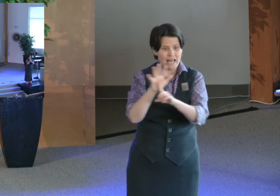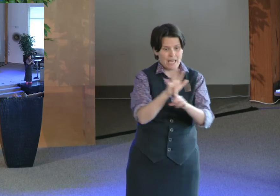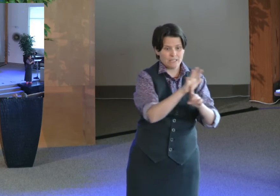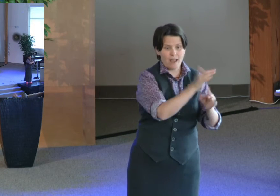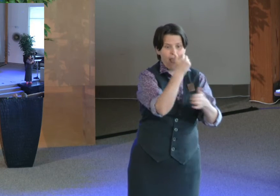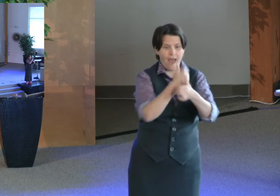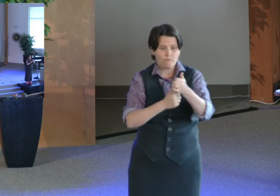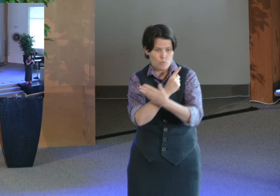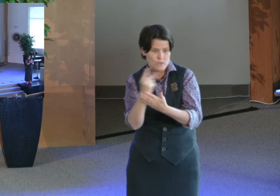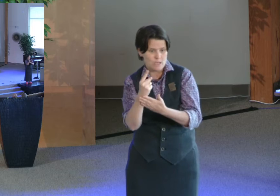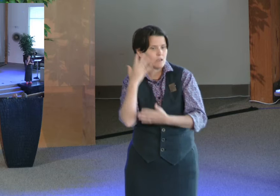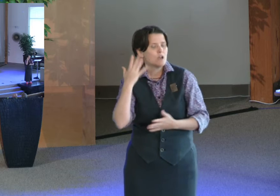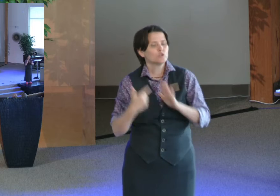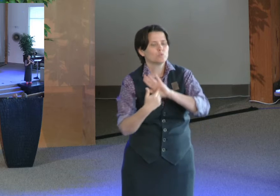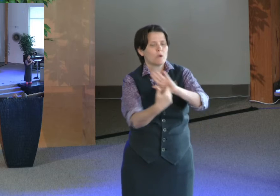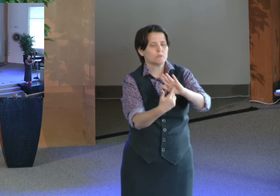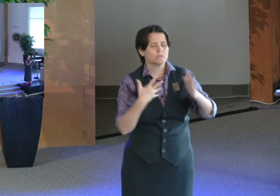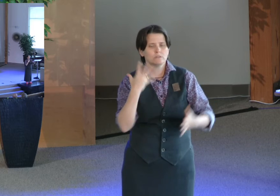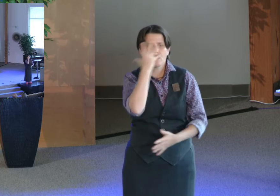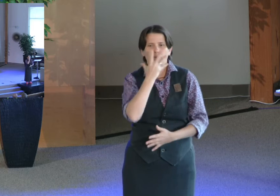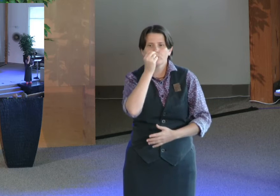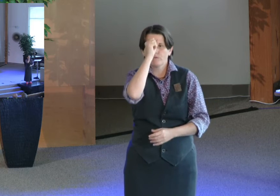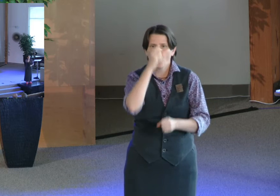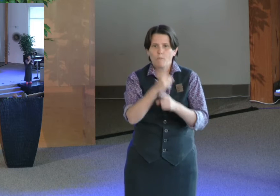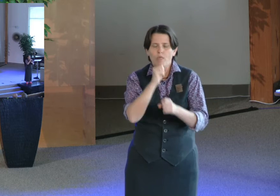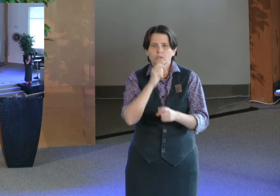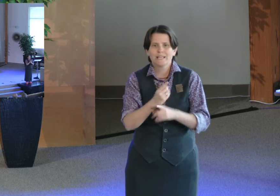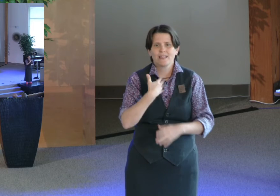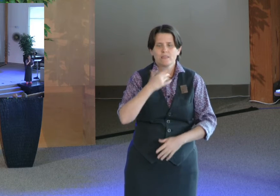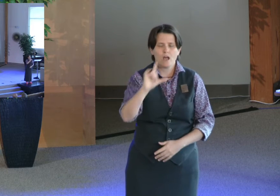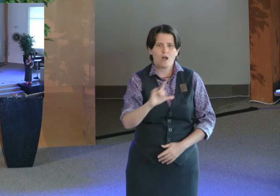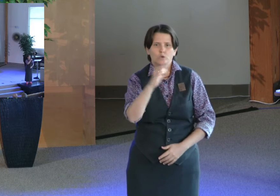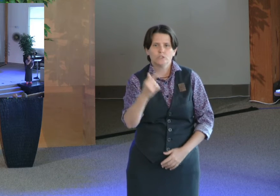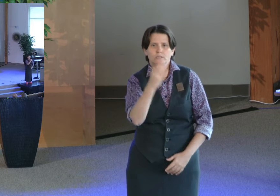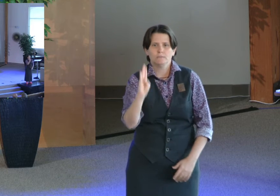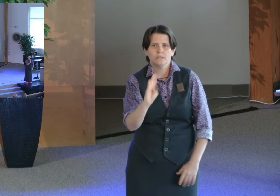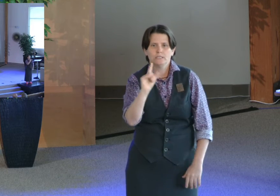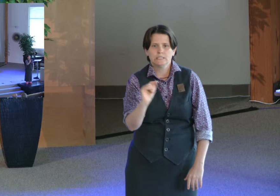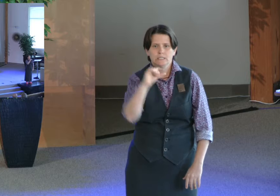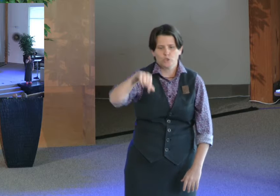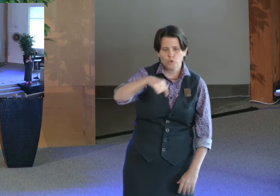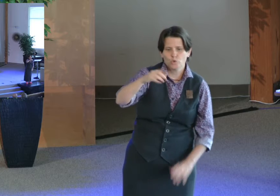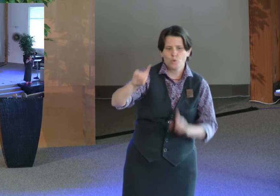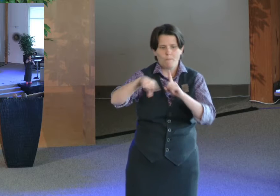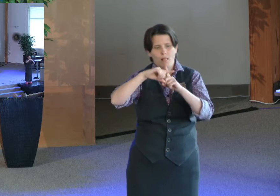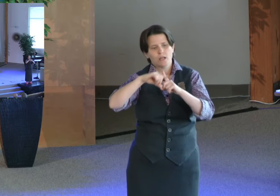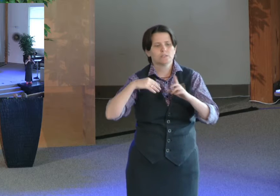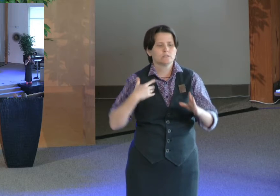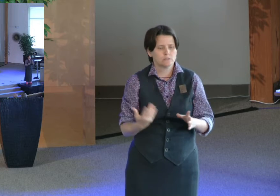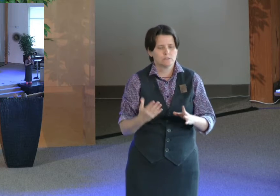the LGBTQ plus community. And I've invited James to do the opening